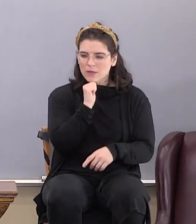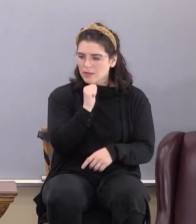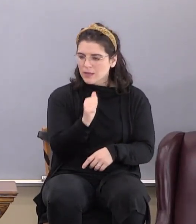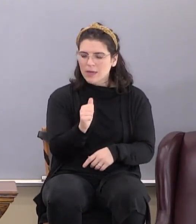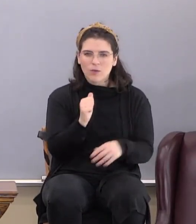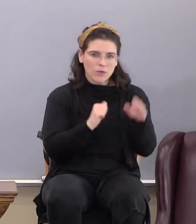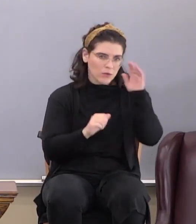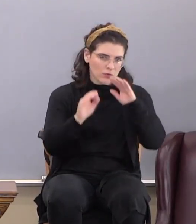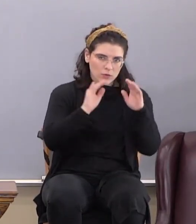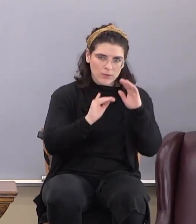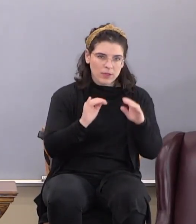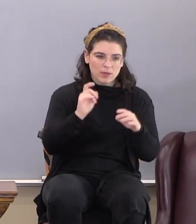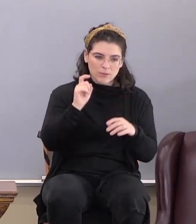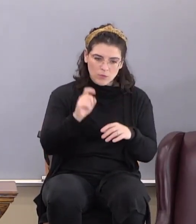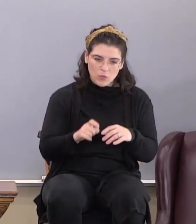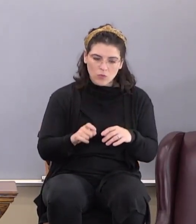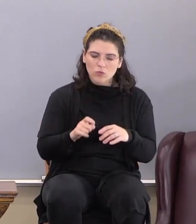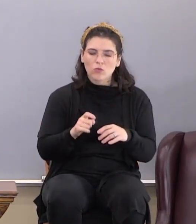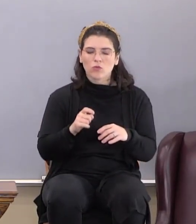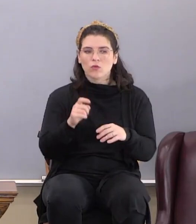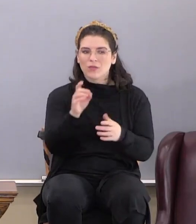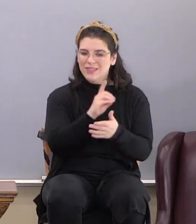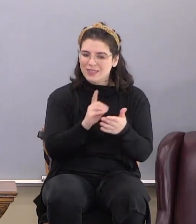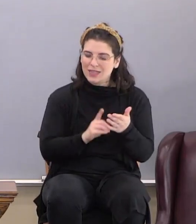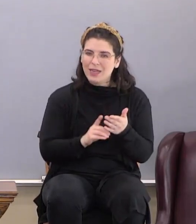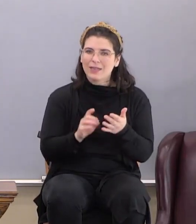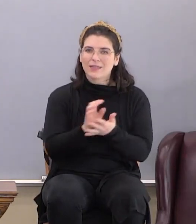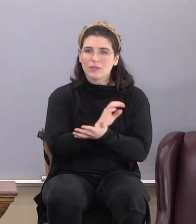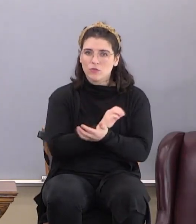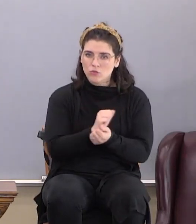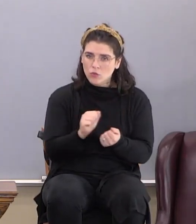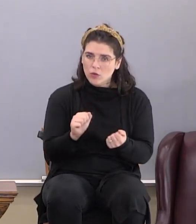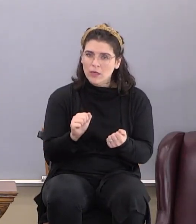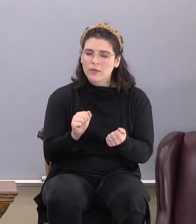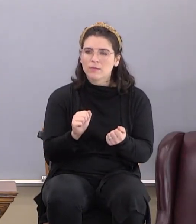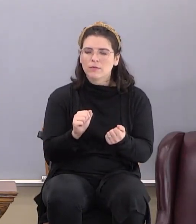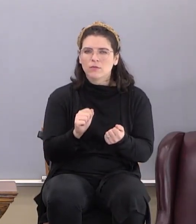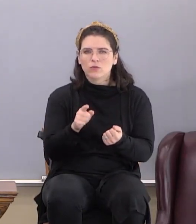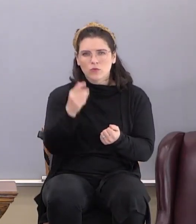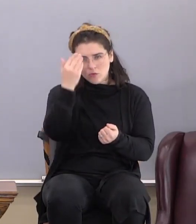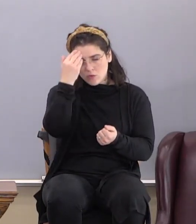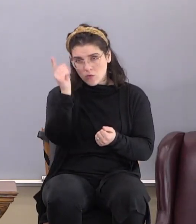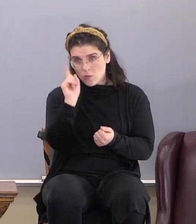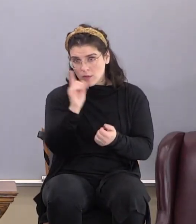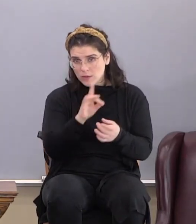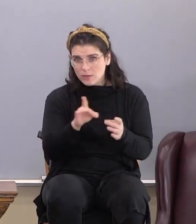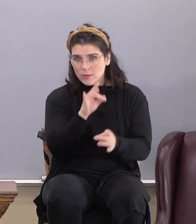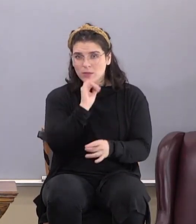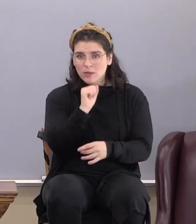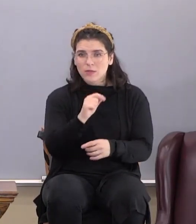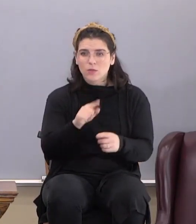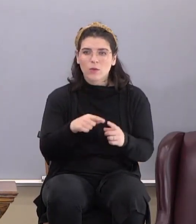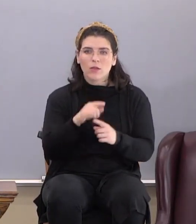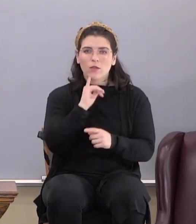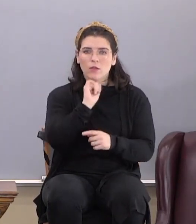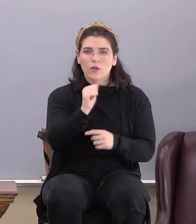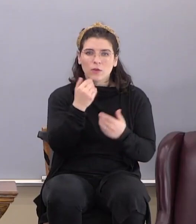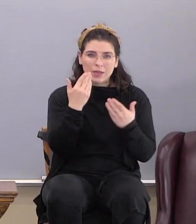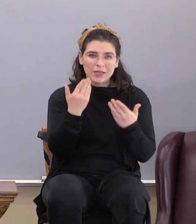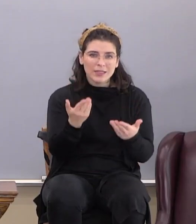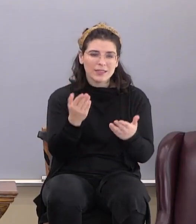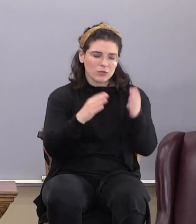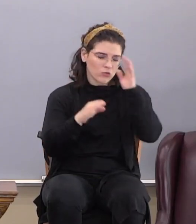the tribulation is intended or designed to destroy. You know where the Spirit is? When there is